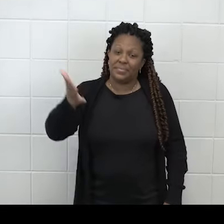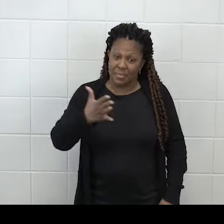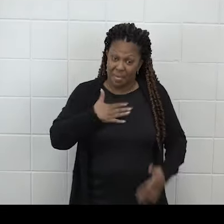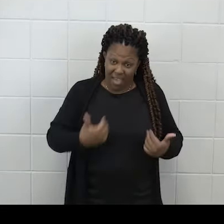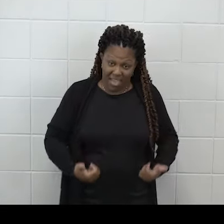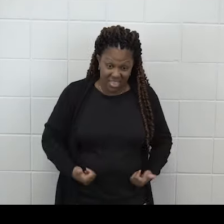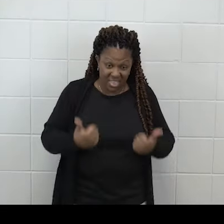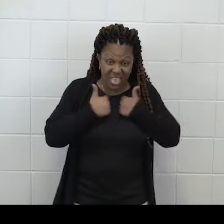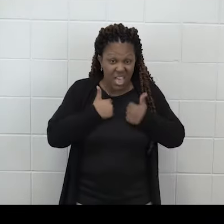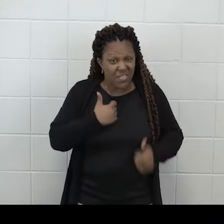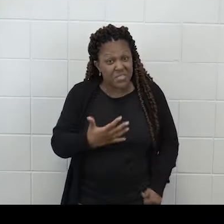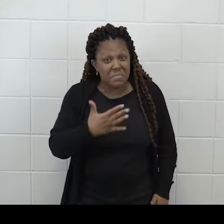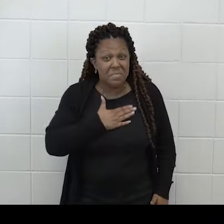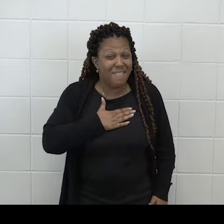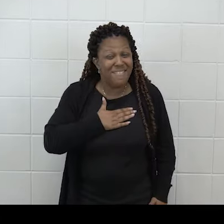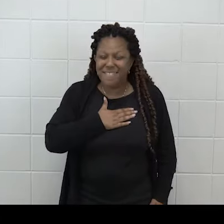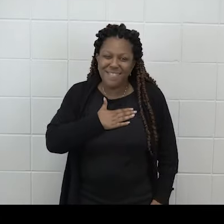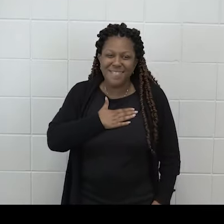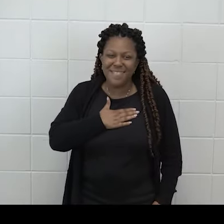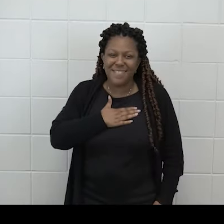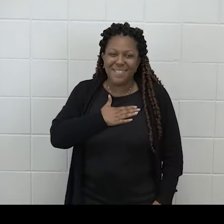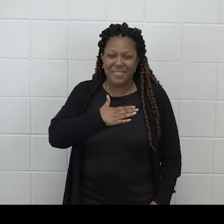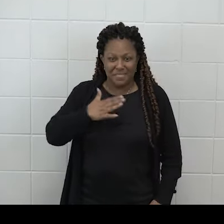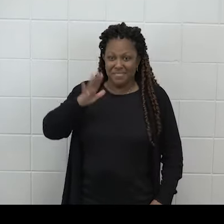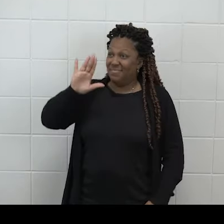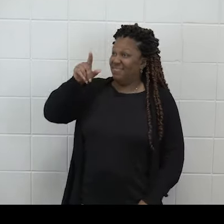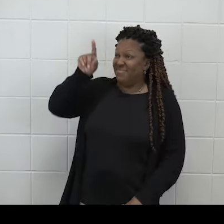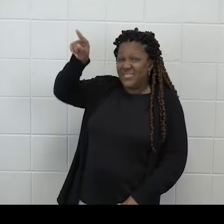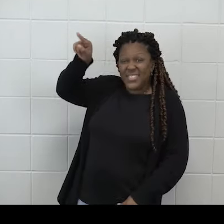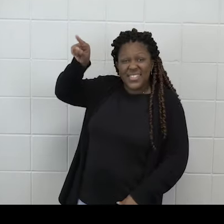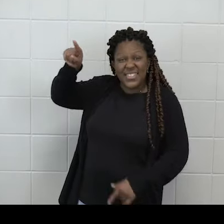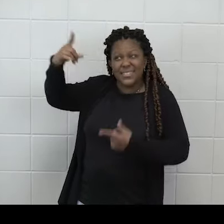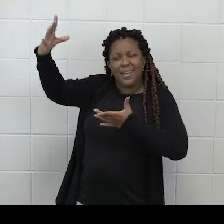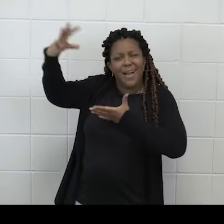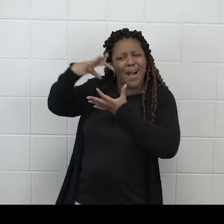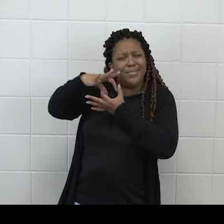My life is not my own, God.